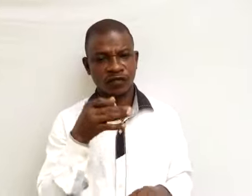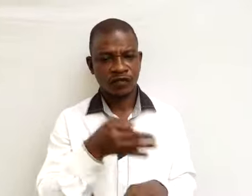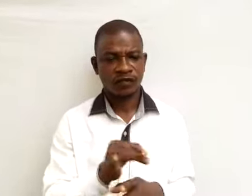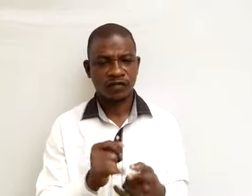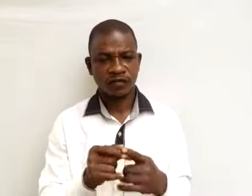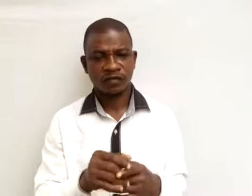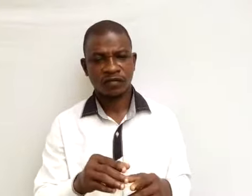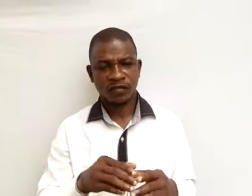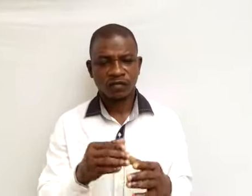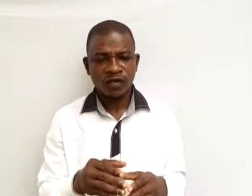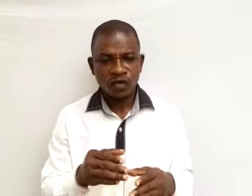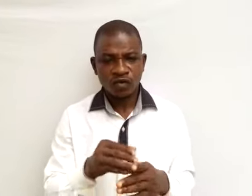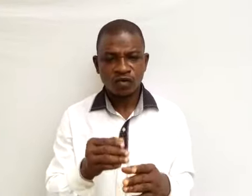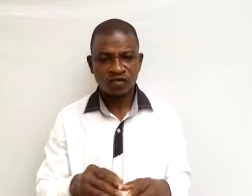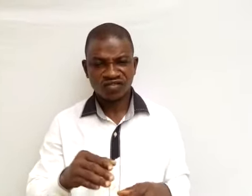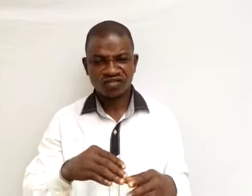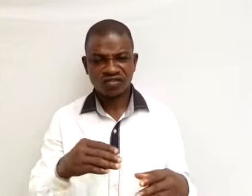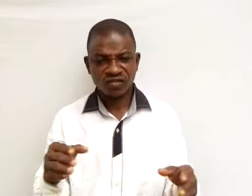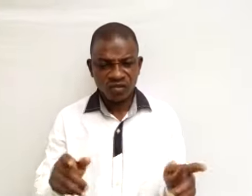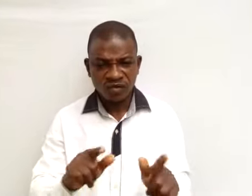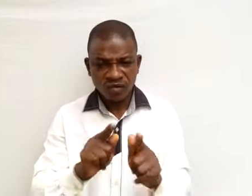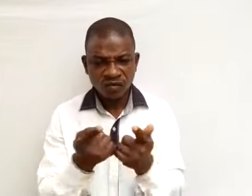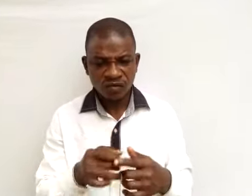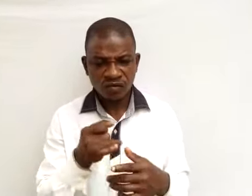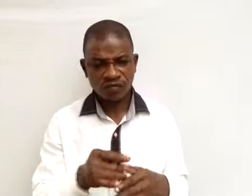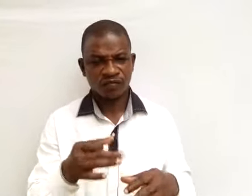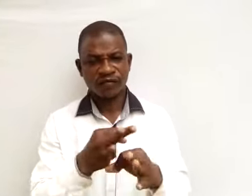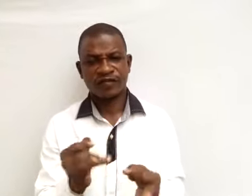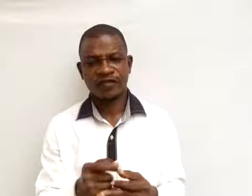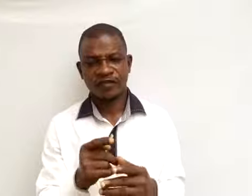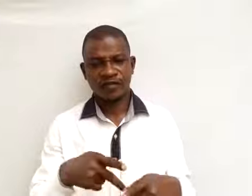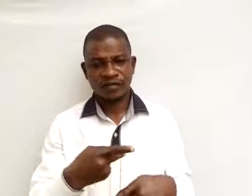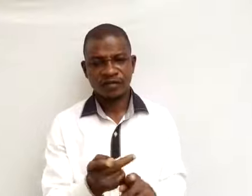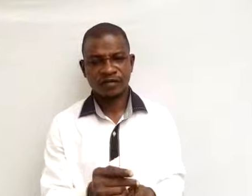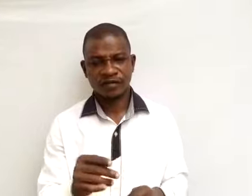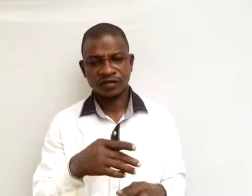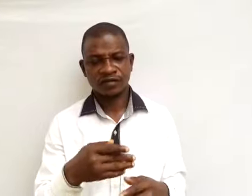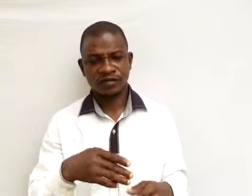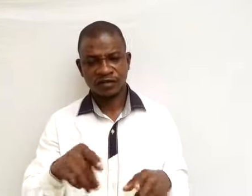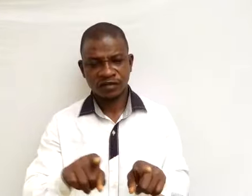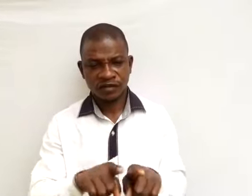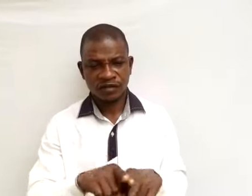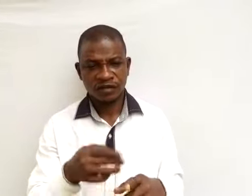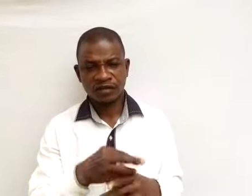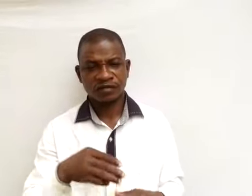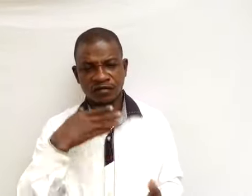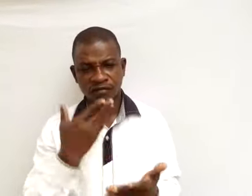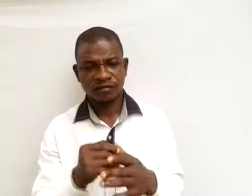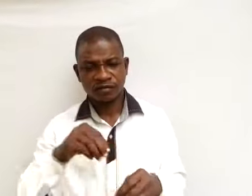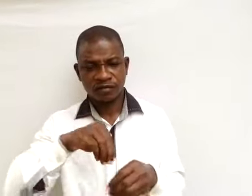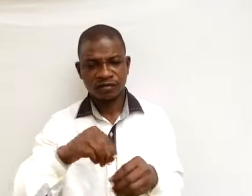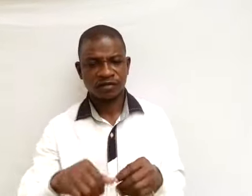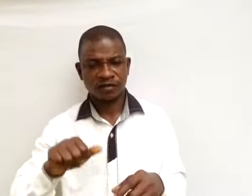concentration of firms or industries producing similar goods in an area to be able